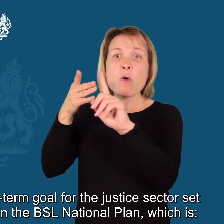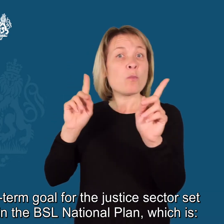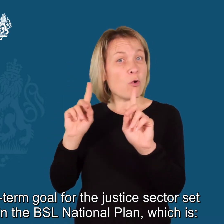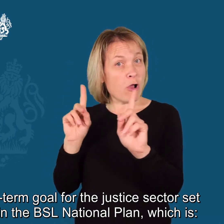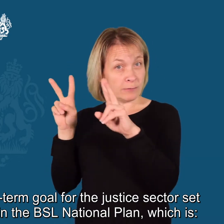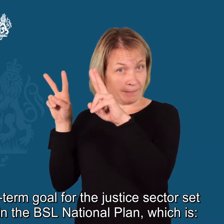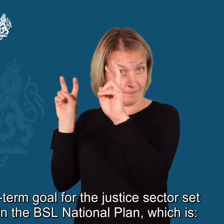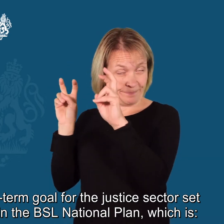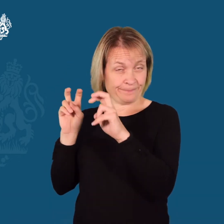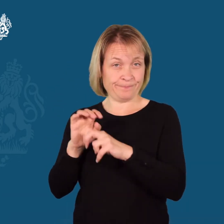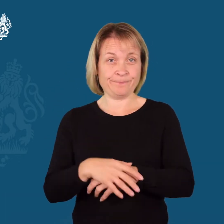Plan, which is